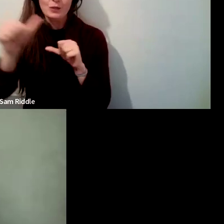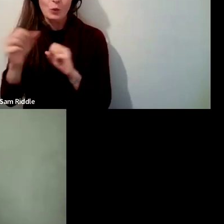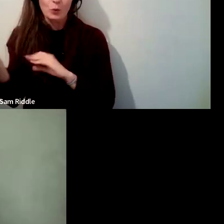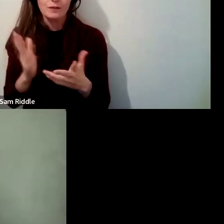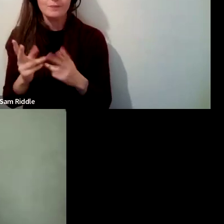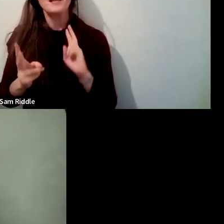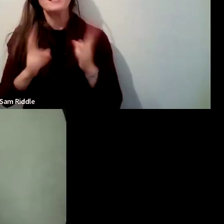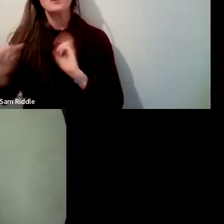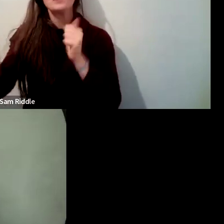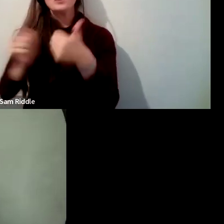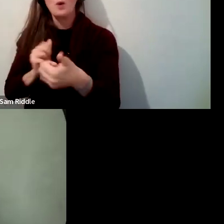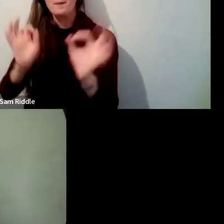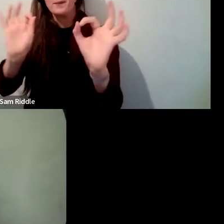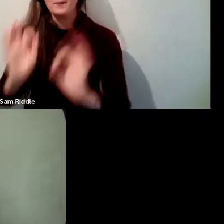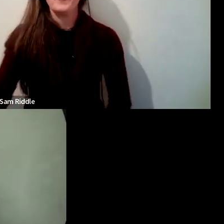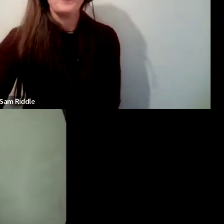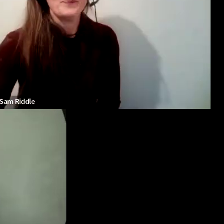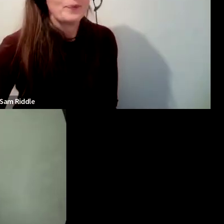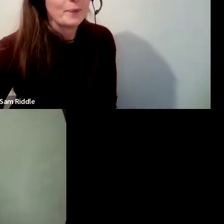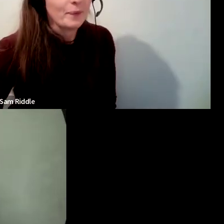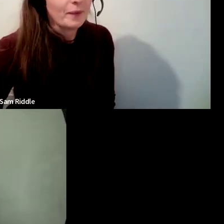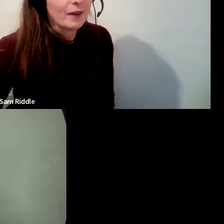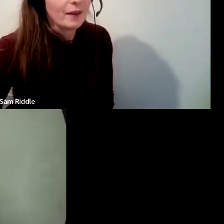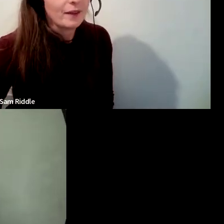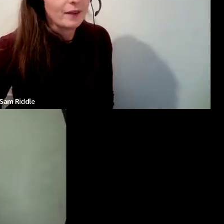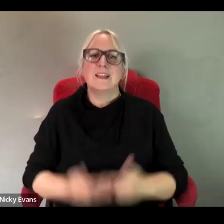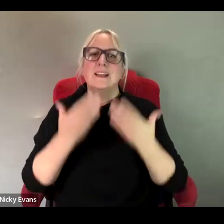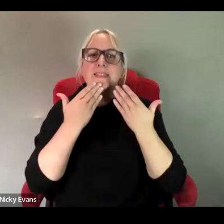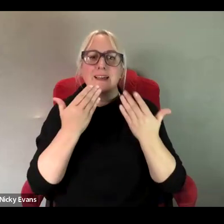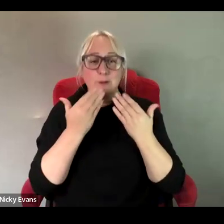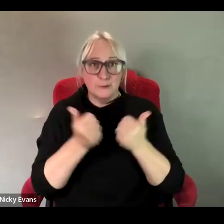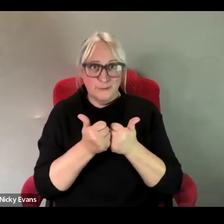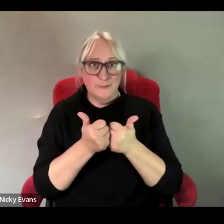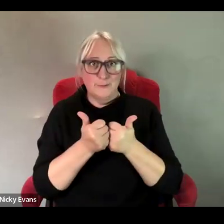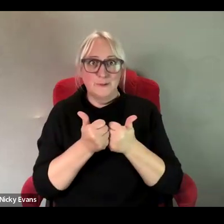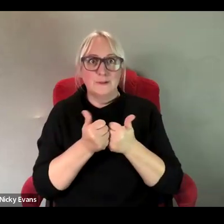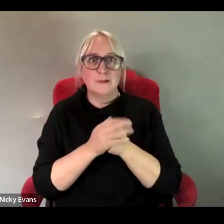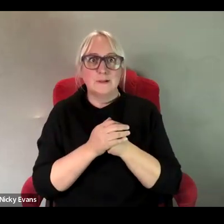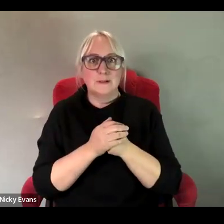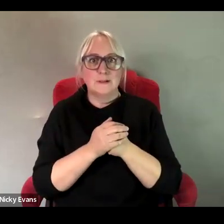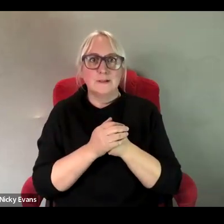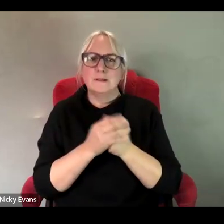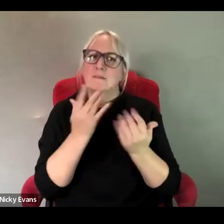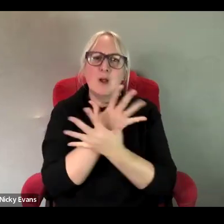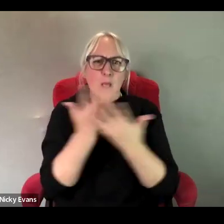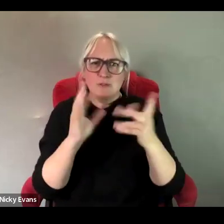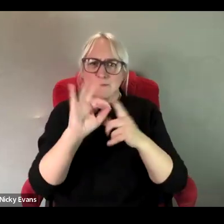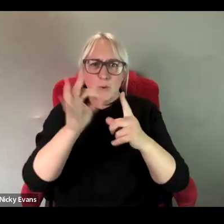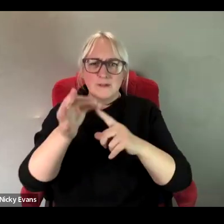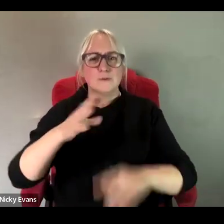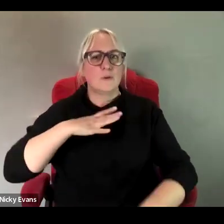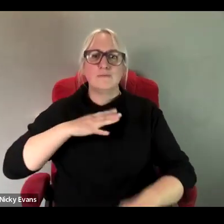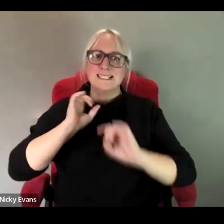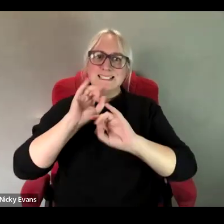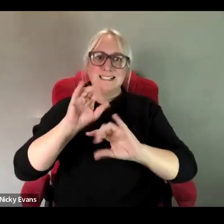please. Sorry, but we're running out of time. Okay, thank you, everyone. Well, yeah, a lot of points have already been covered. I